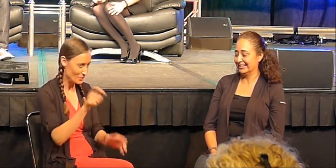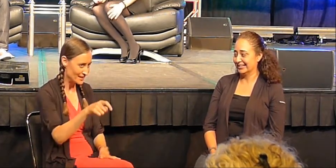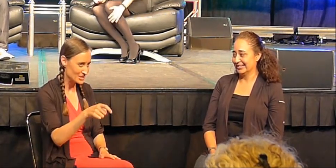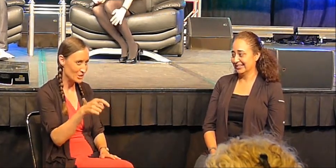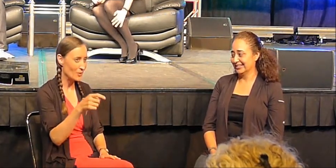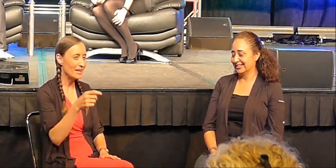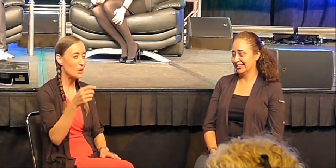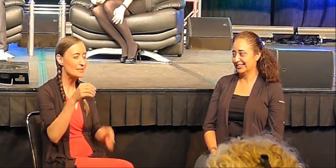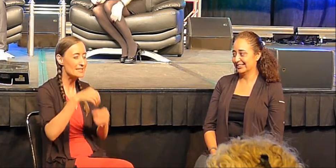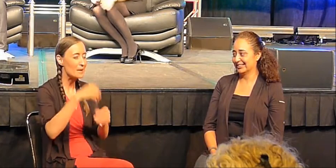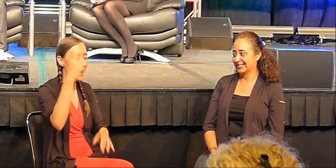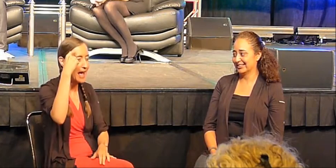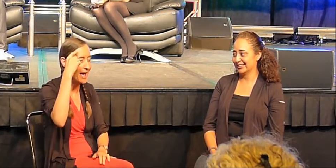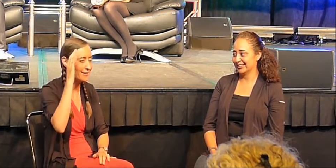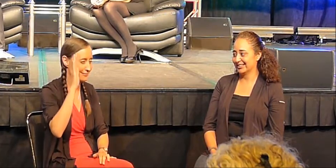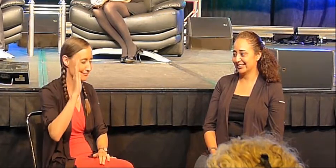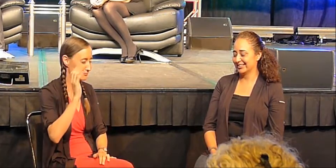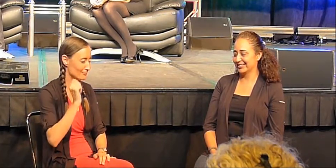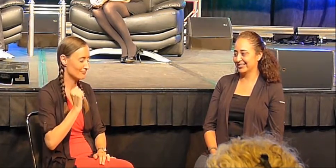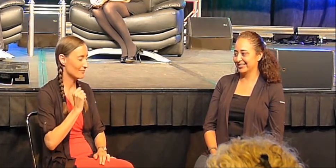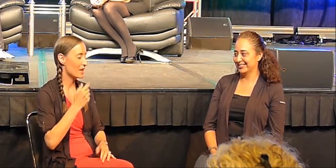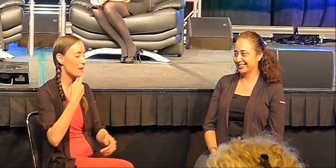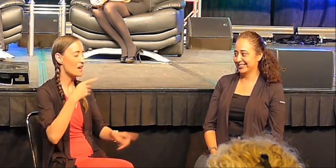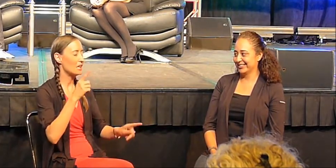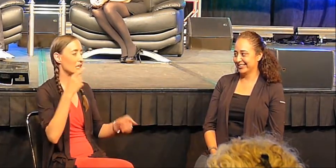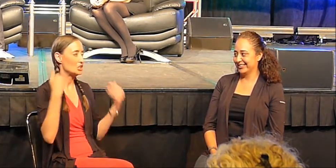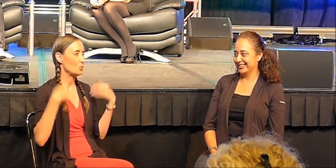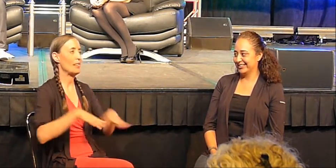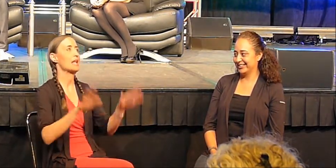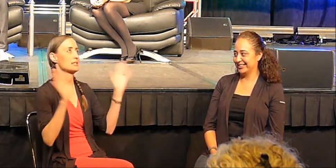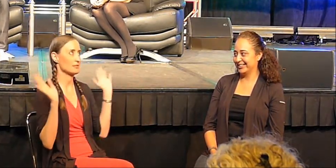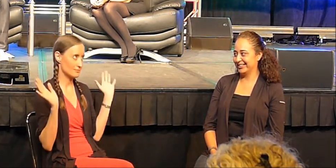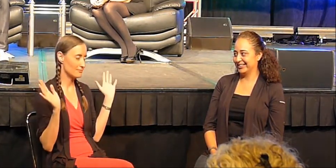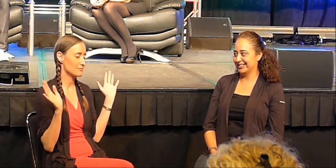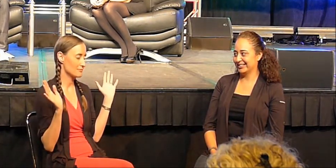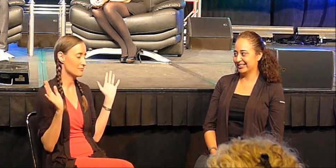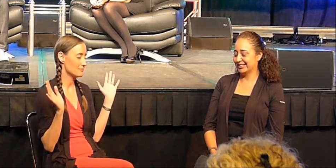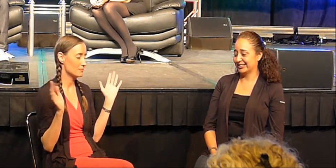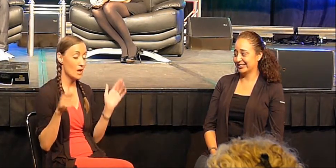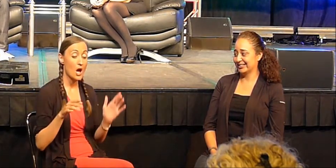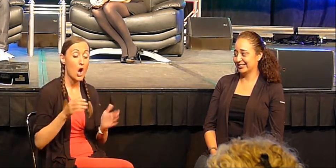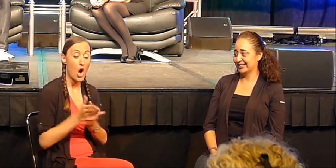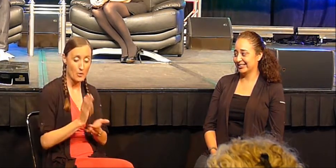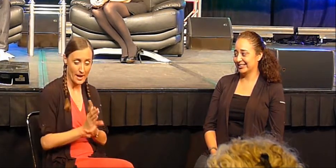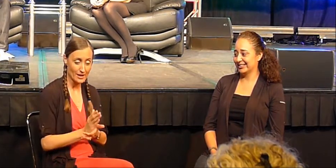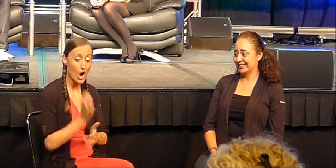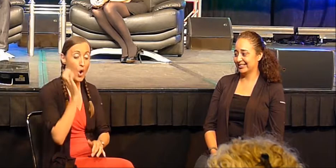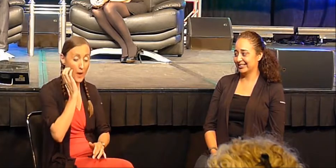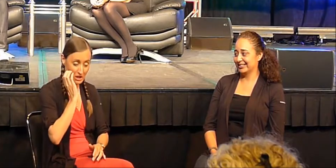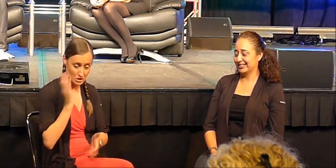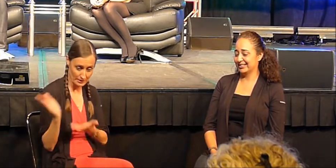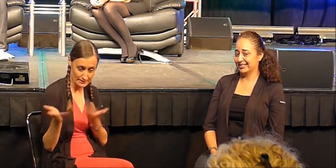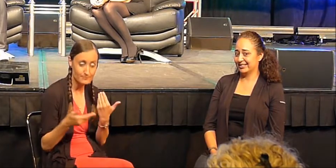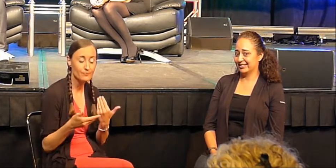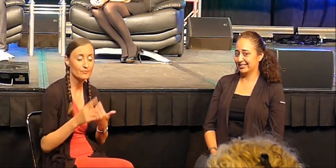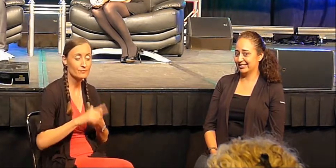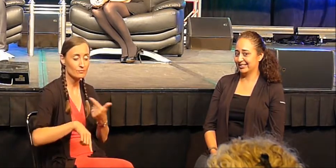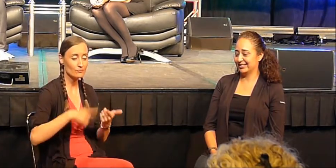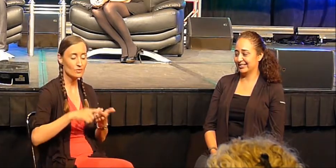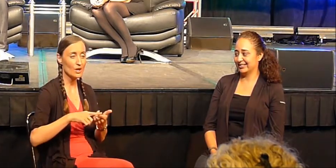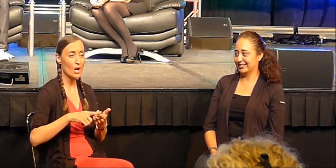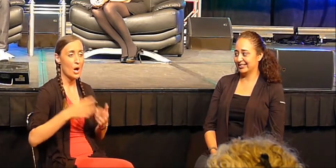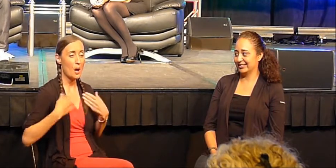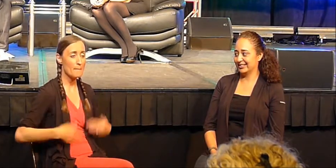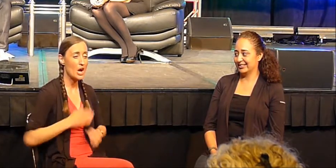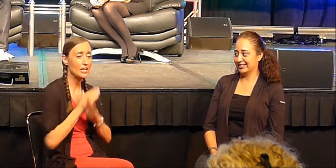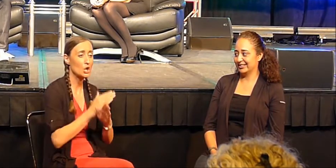my head. Finally, she relented. She's like, all right, you need to take a walkie-talkie with you. I want a bodyguard.